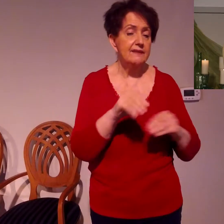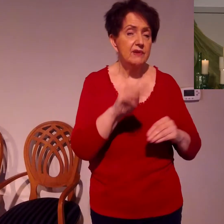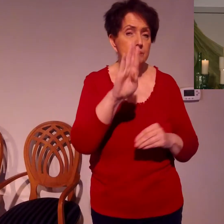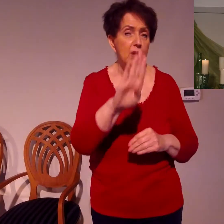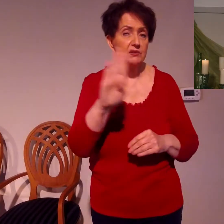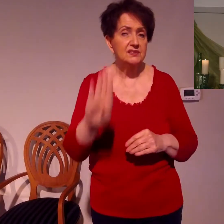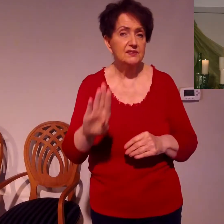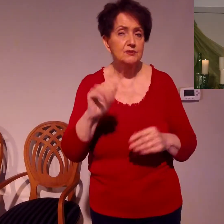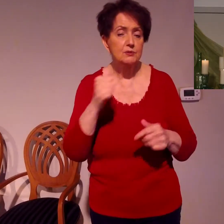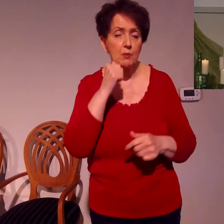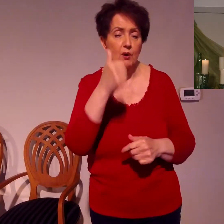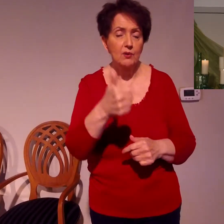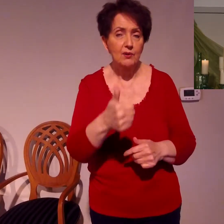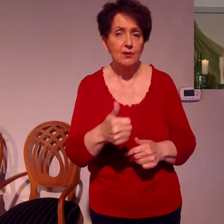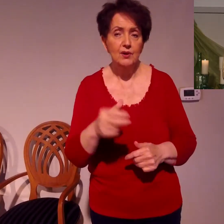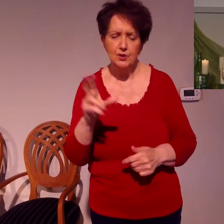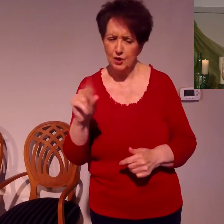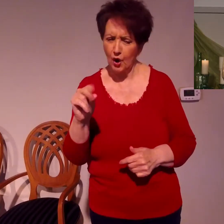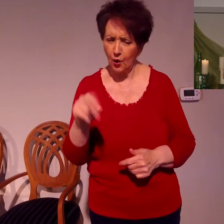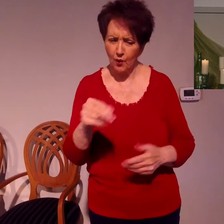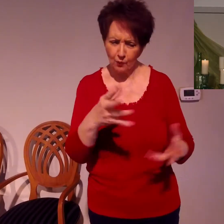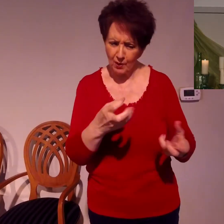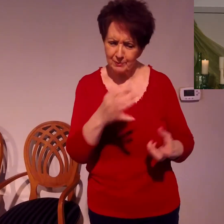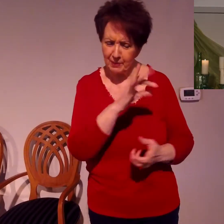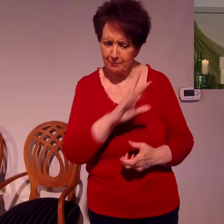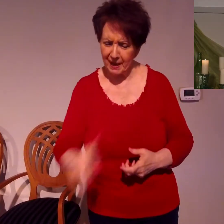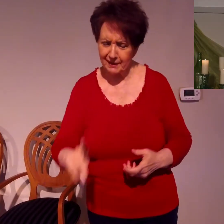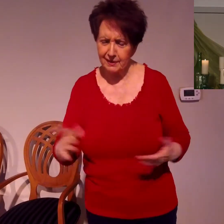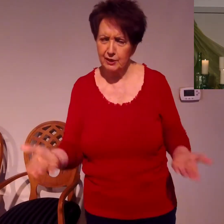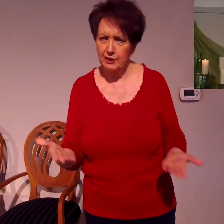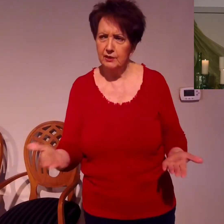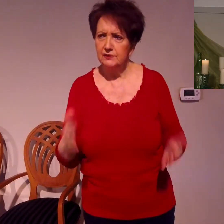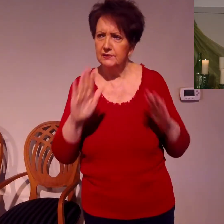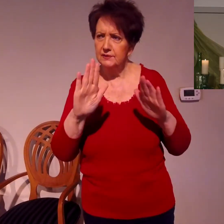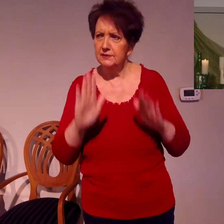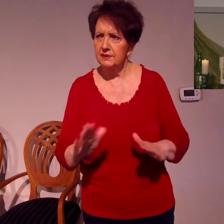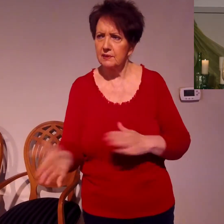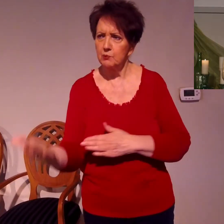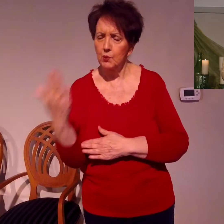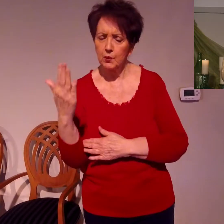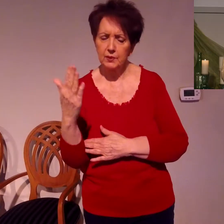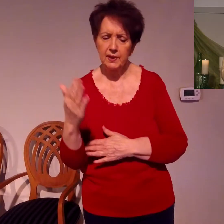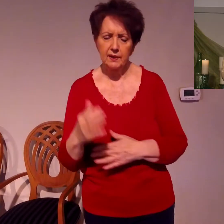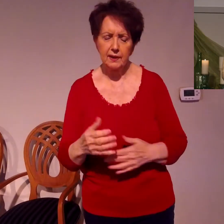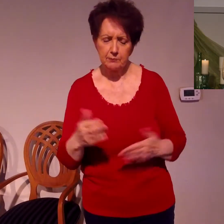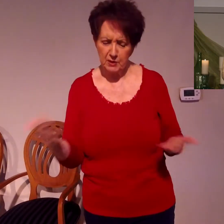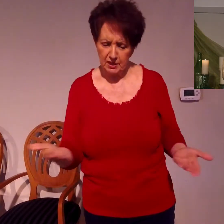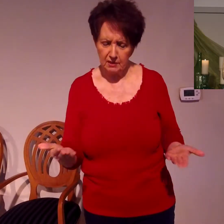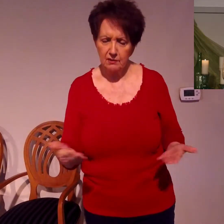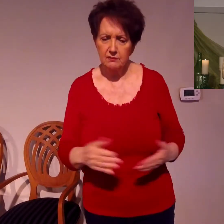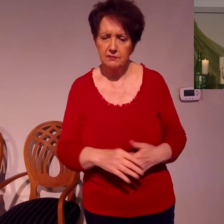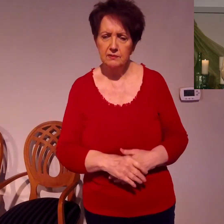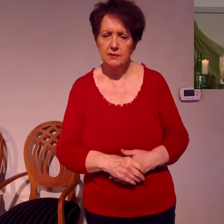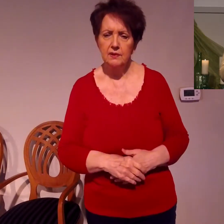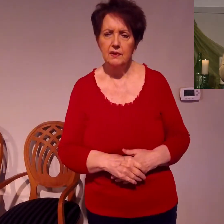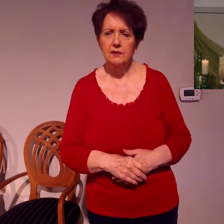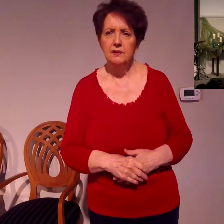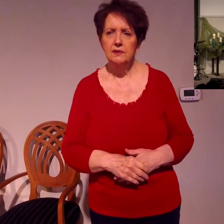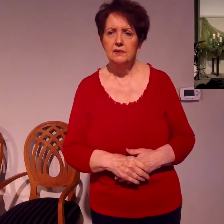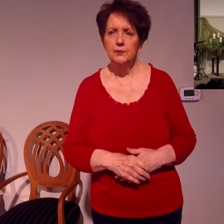wow. Well, no, I want to be back here Sunday morning. There's just no ifs, ands, buts about it. I am here in the warmth of the